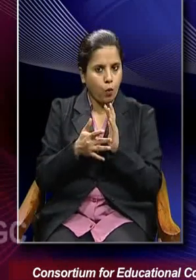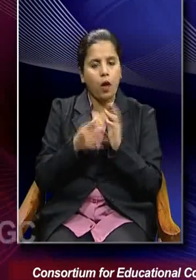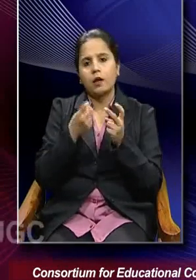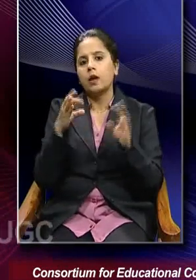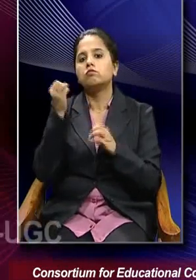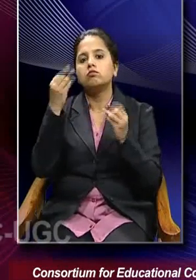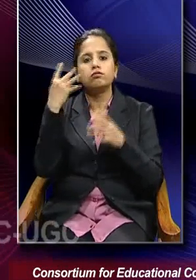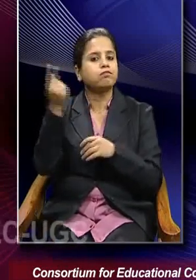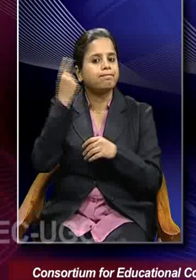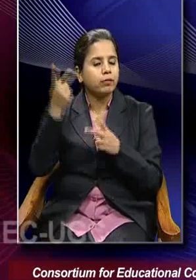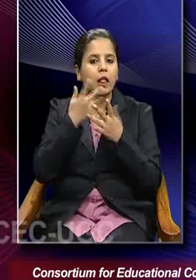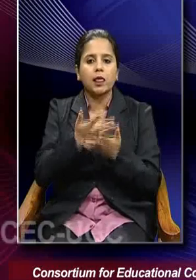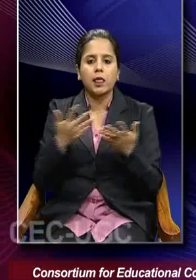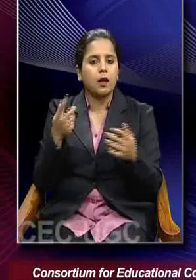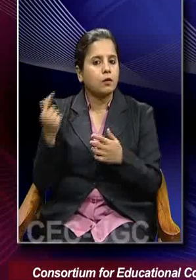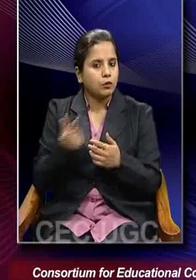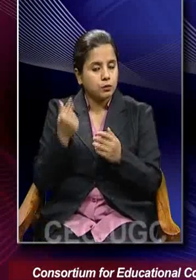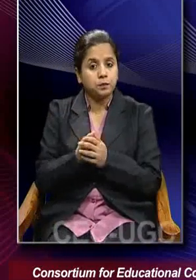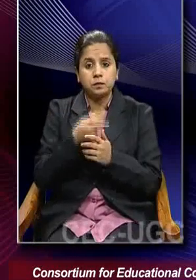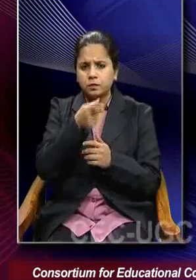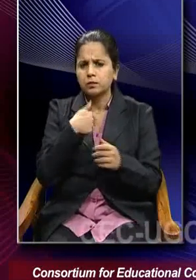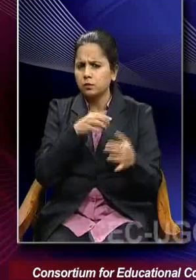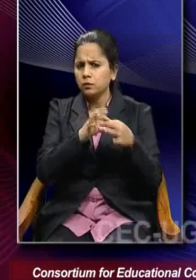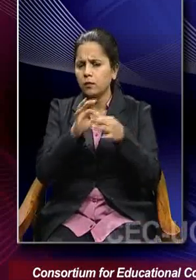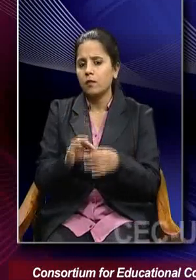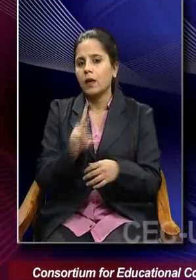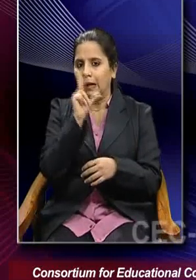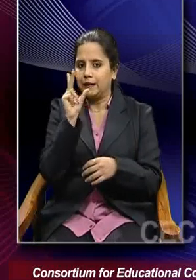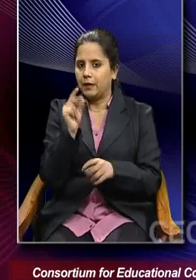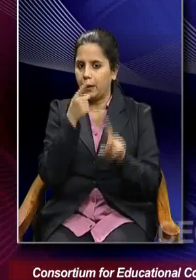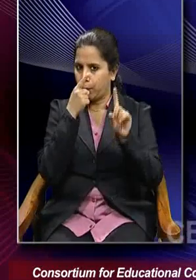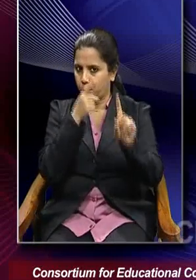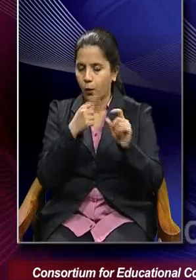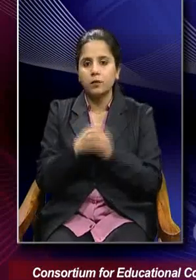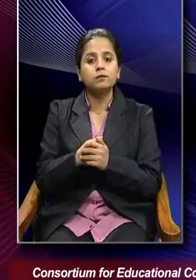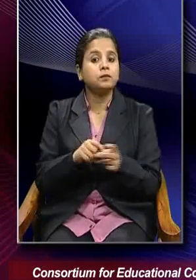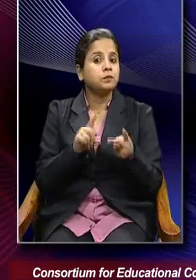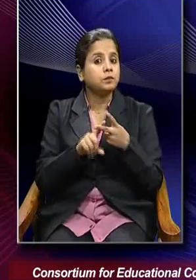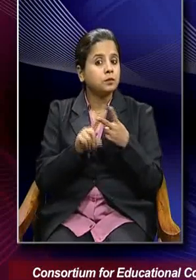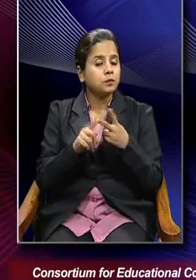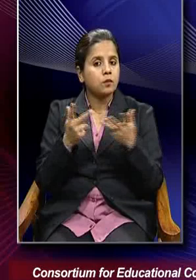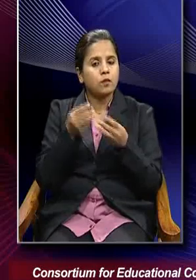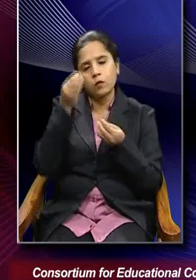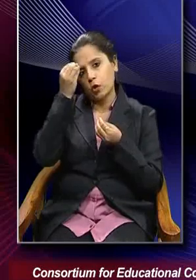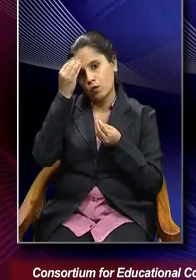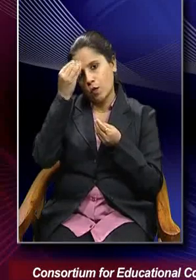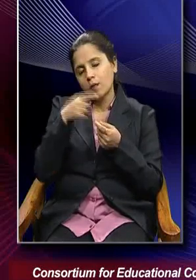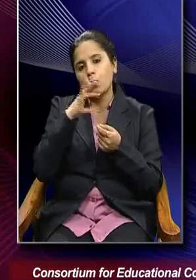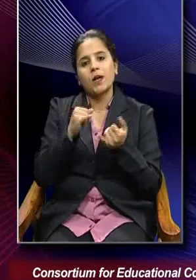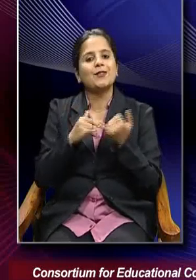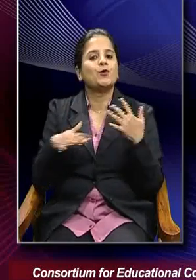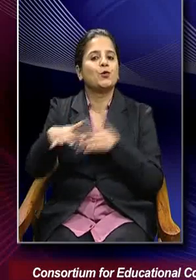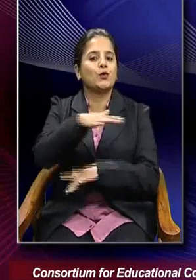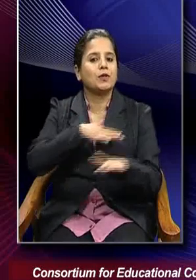equipments. With this, we come to the second aspect, that is information